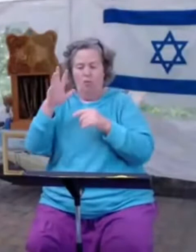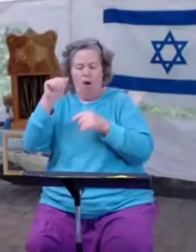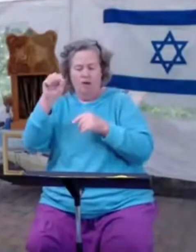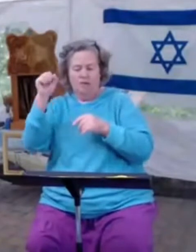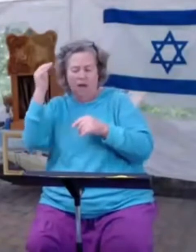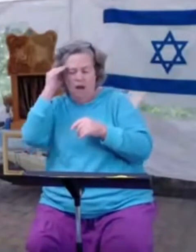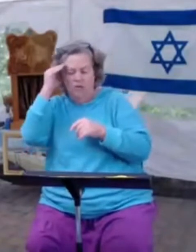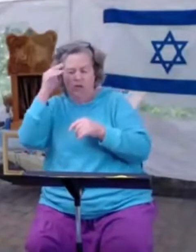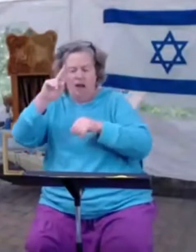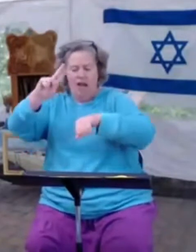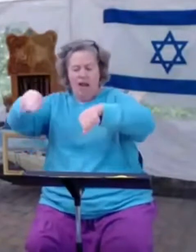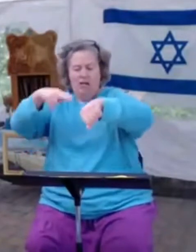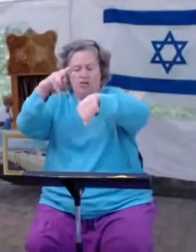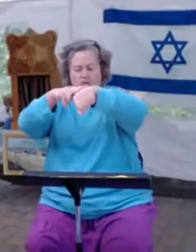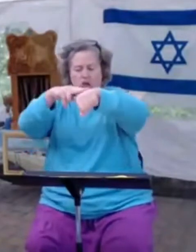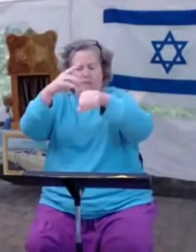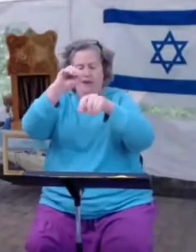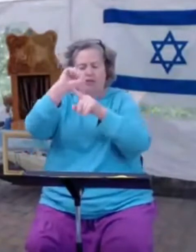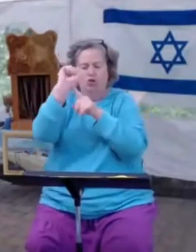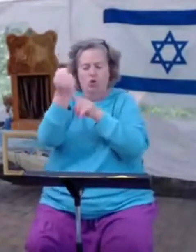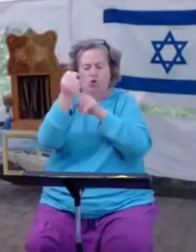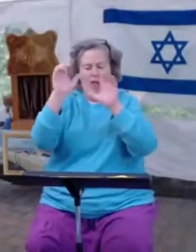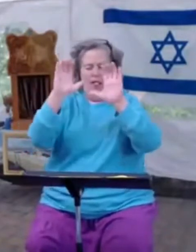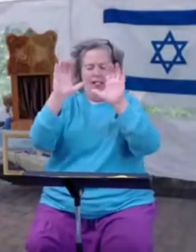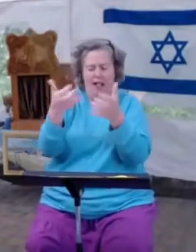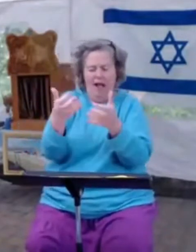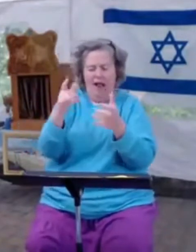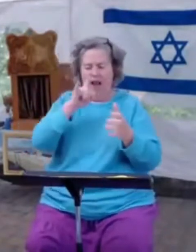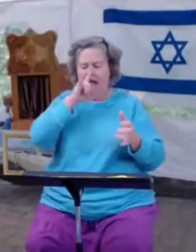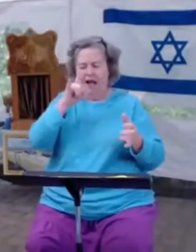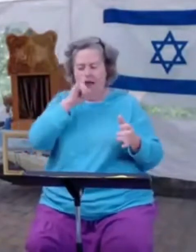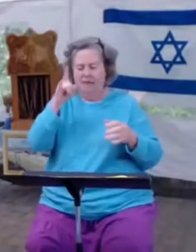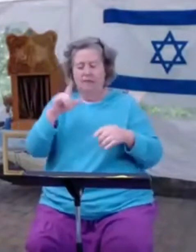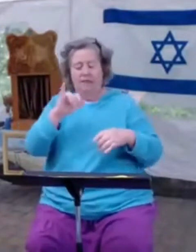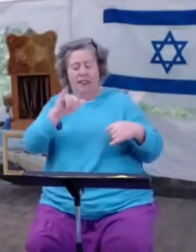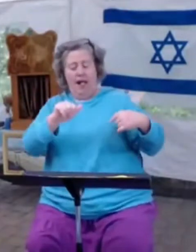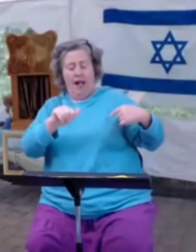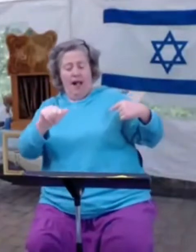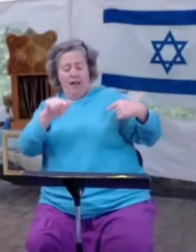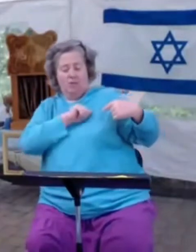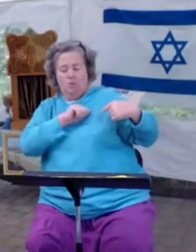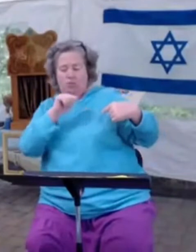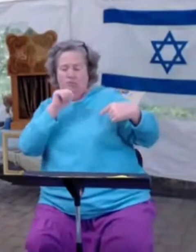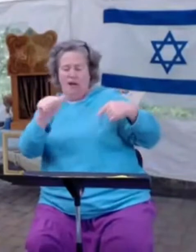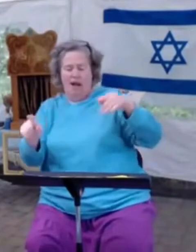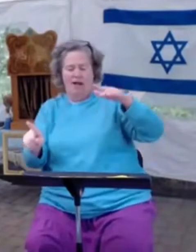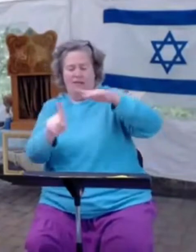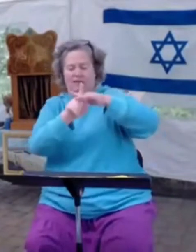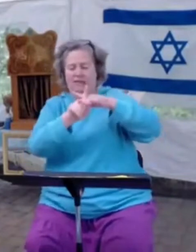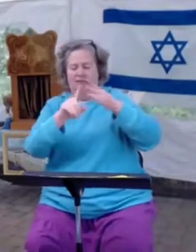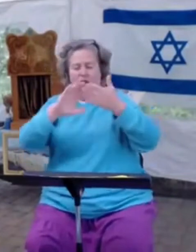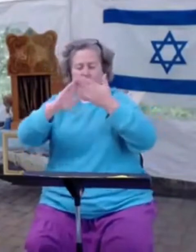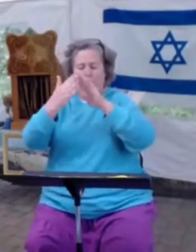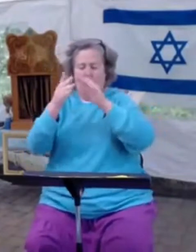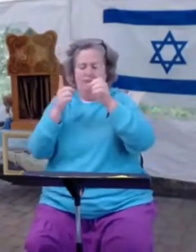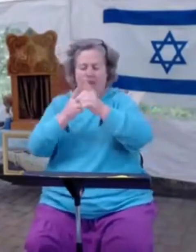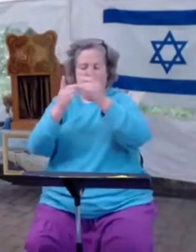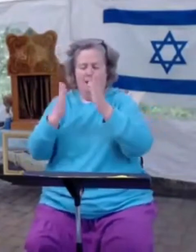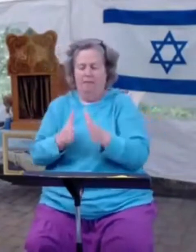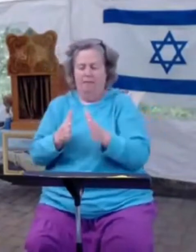military, that was class conscious, that was nationalistic in